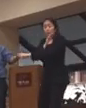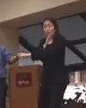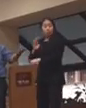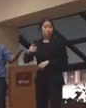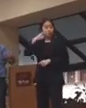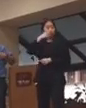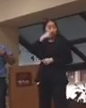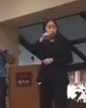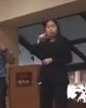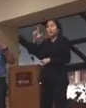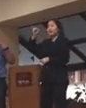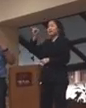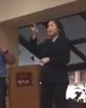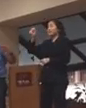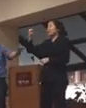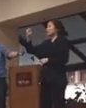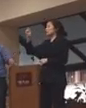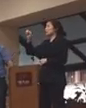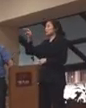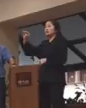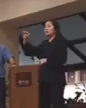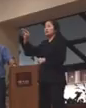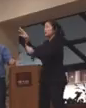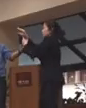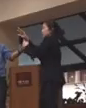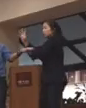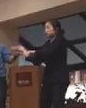you be willing to do that so we can see exactly what's happening?